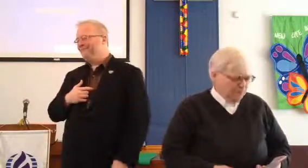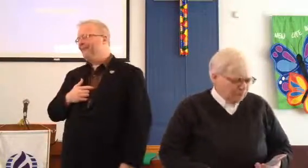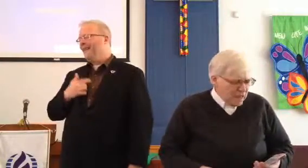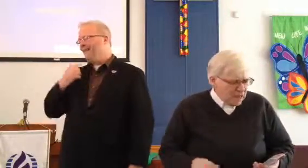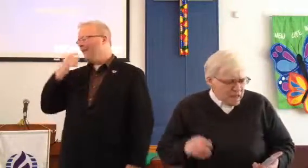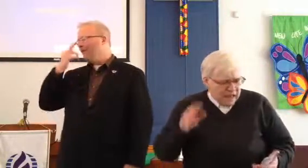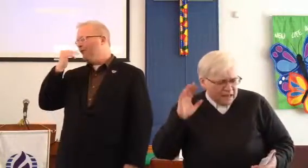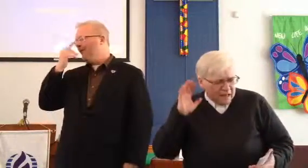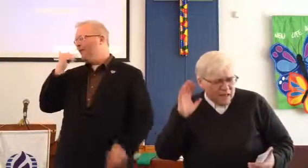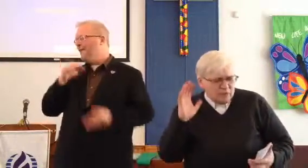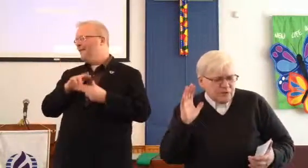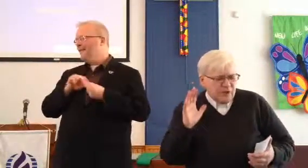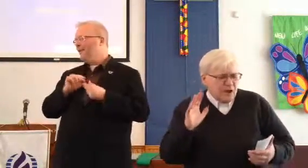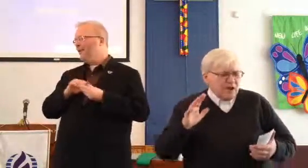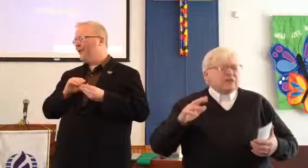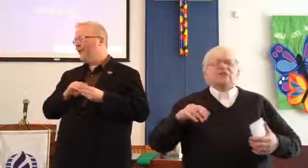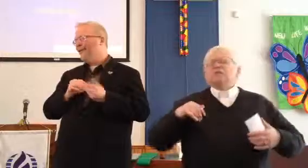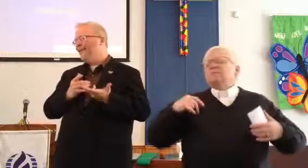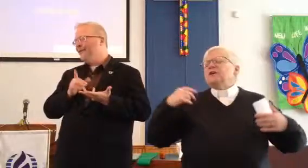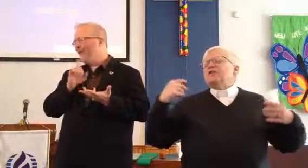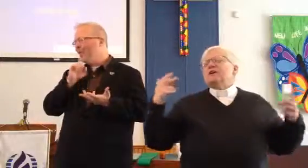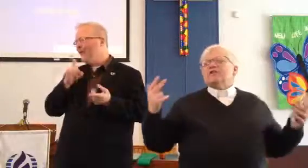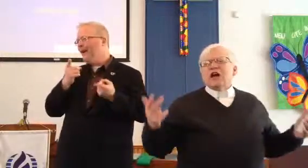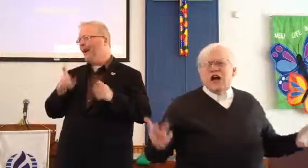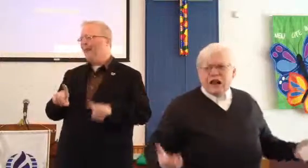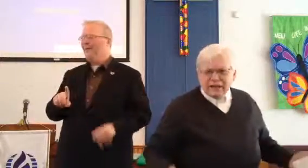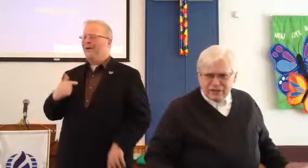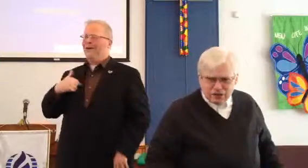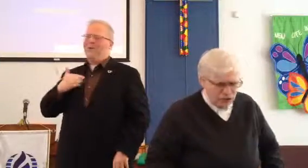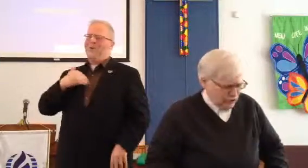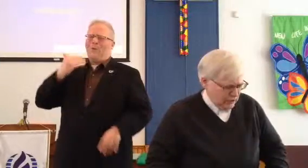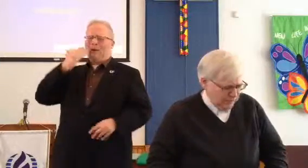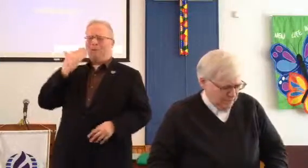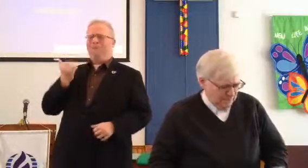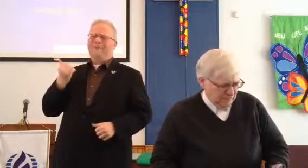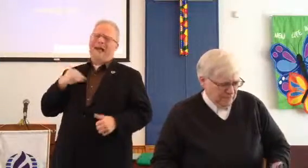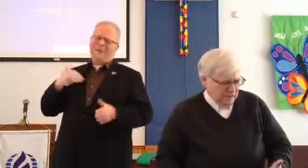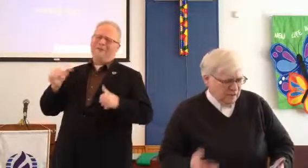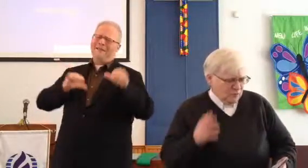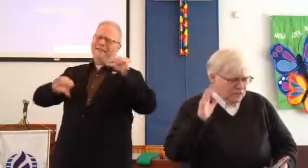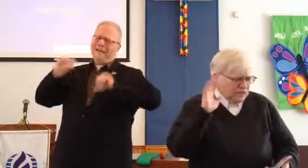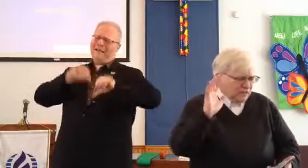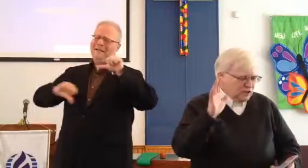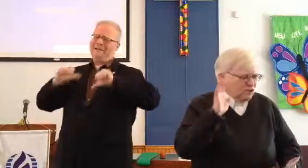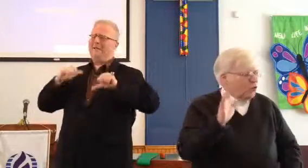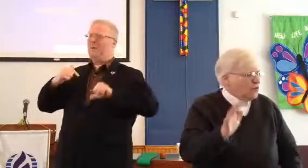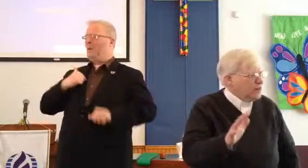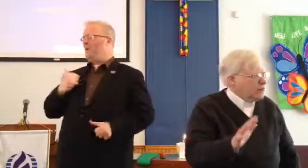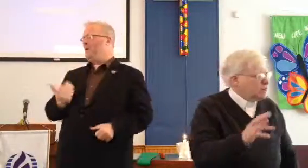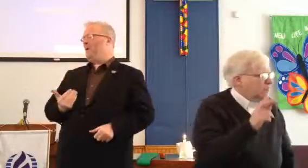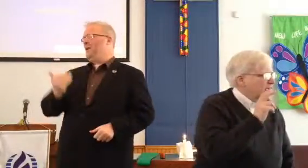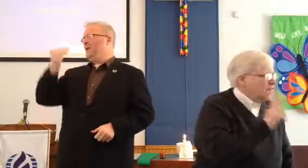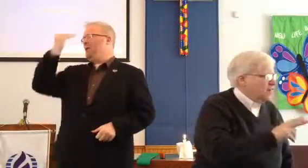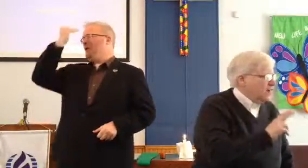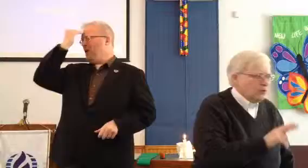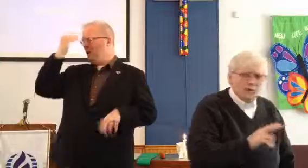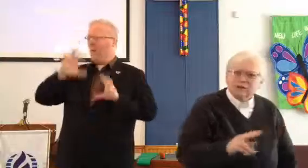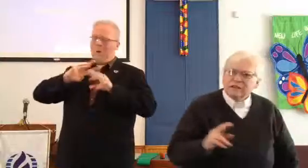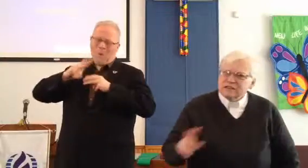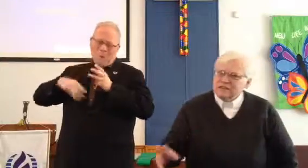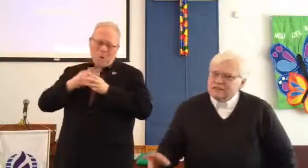smirk. And with our superior knowledge, we see the stories